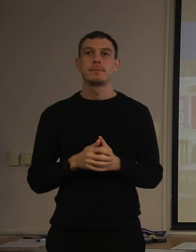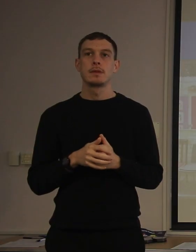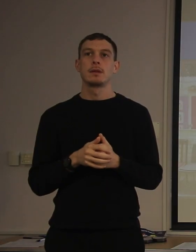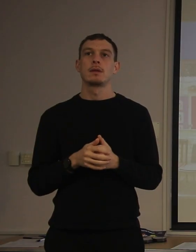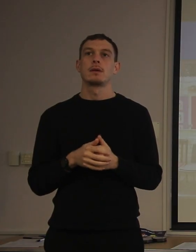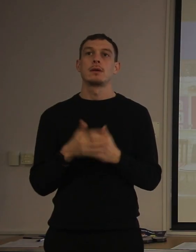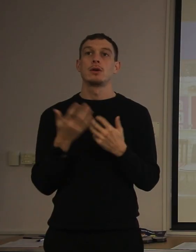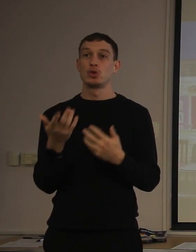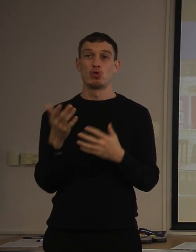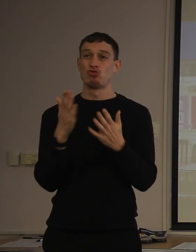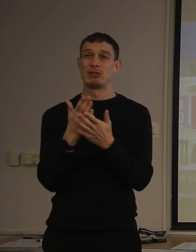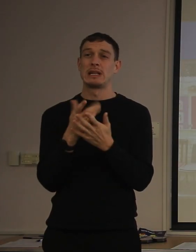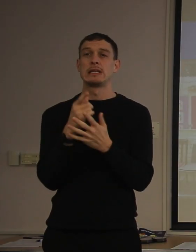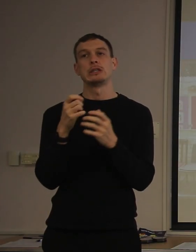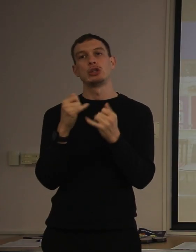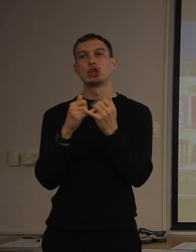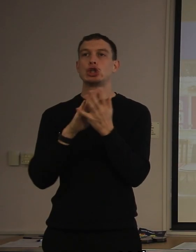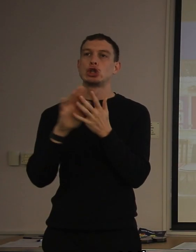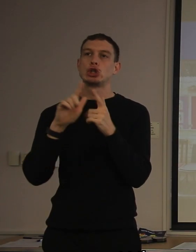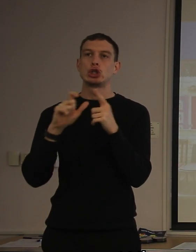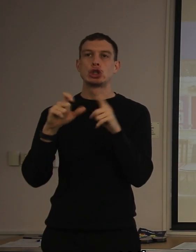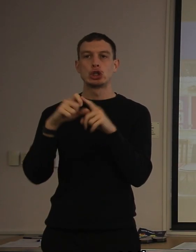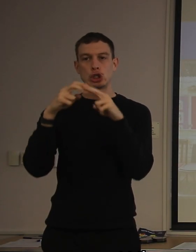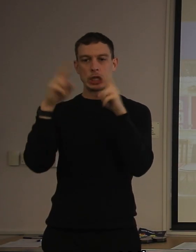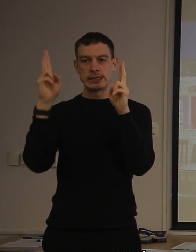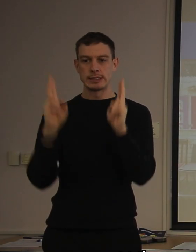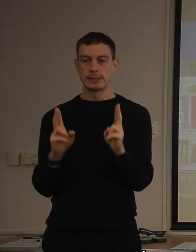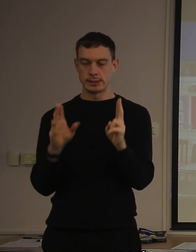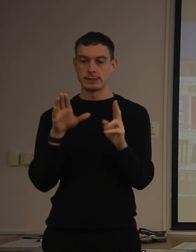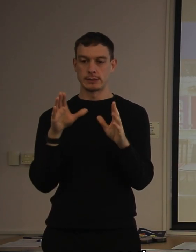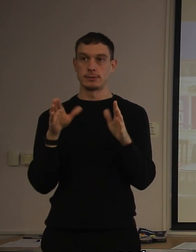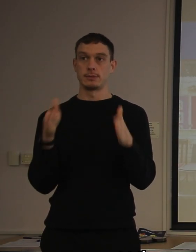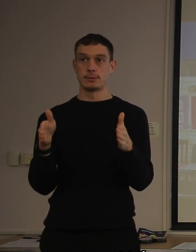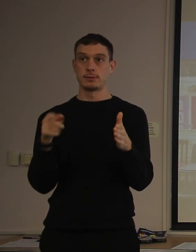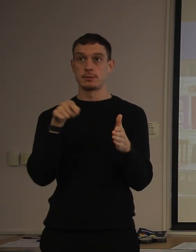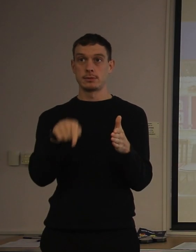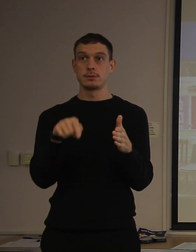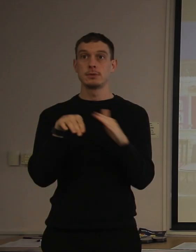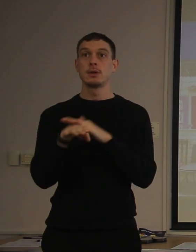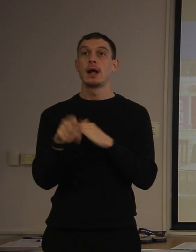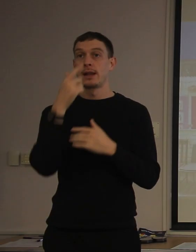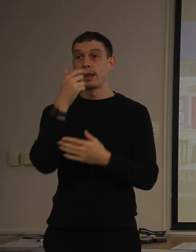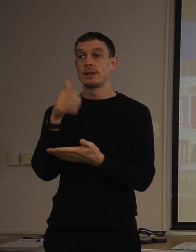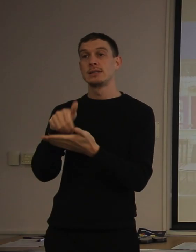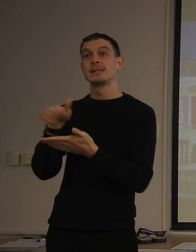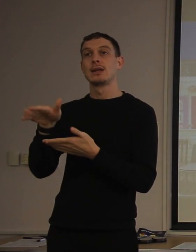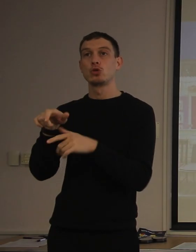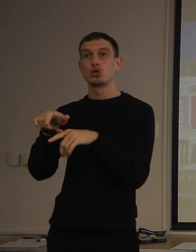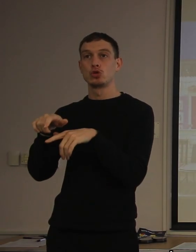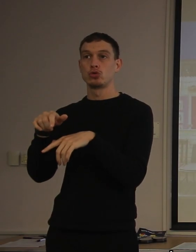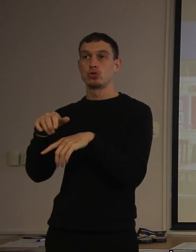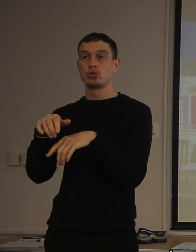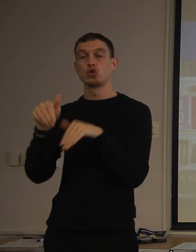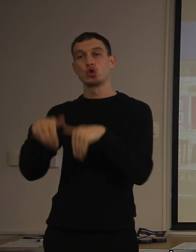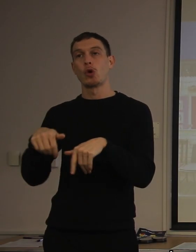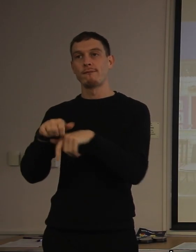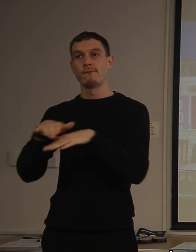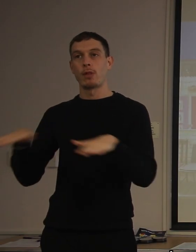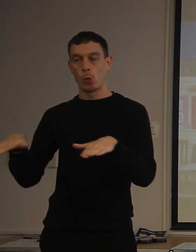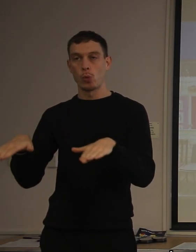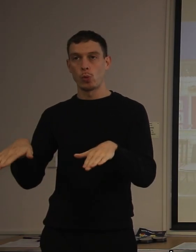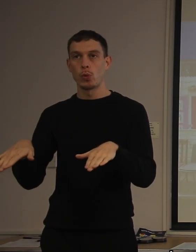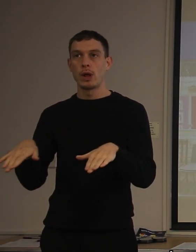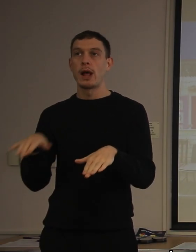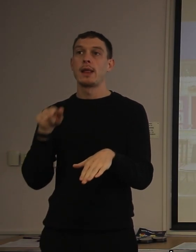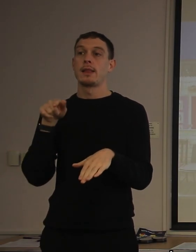makerspace. It's a wee shed. When they have upcycled the product, it goes for sale on our shop floor. The maker then gets